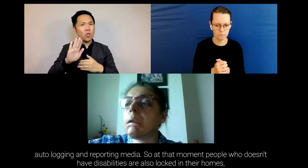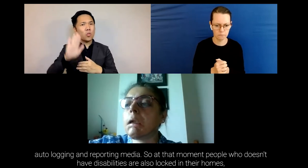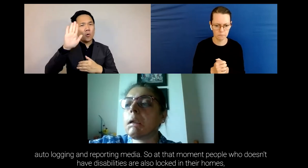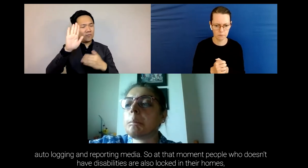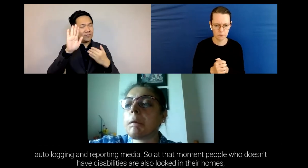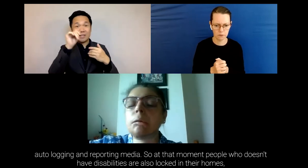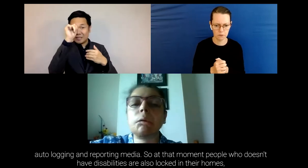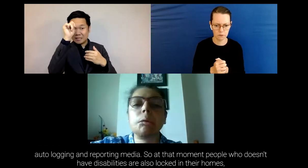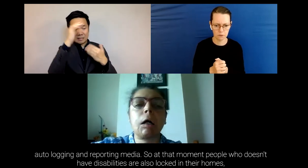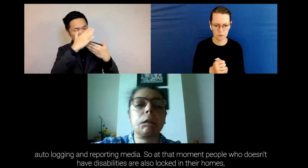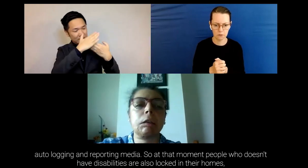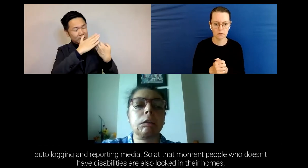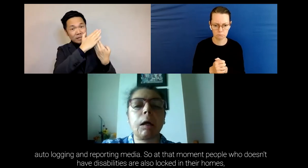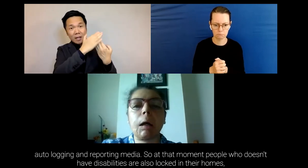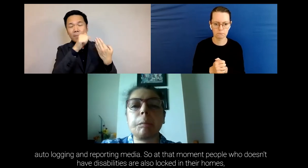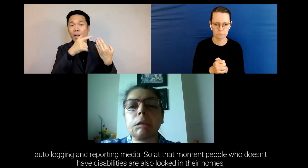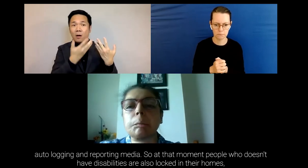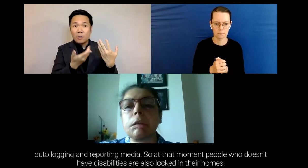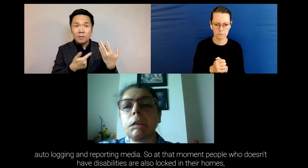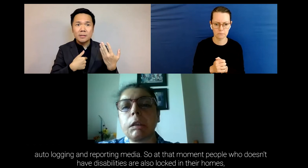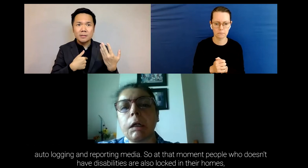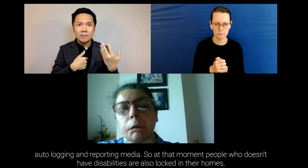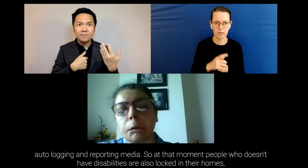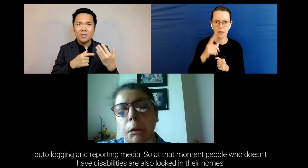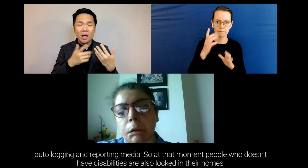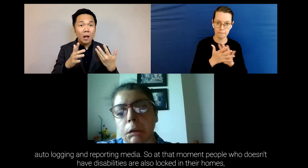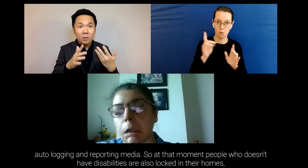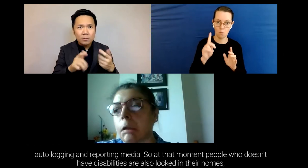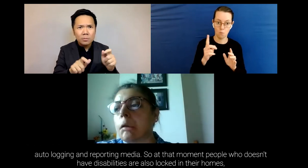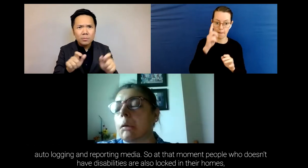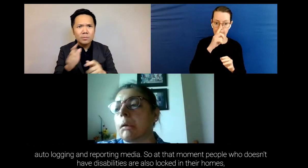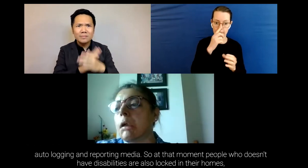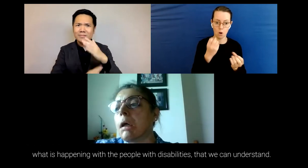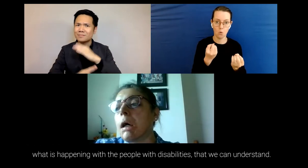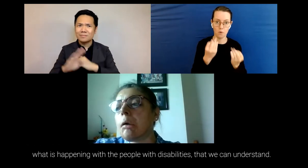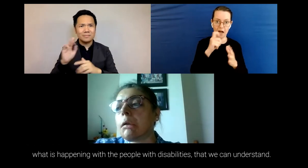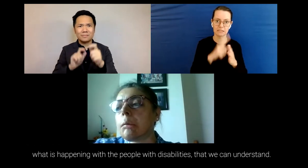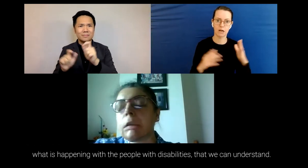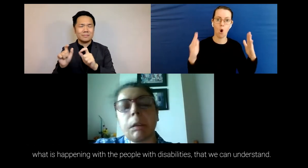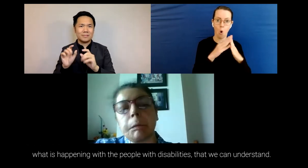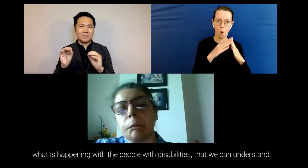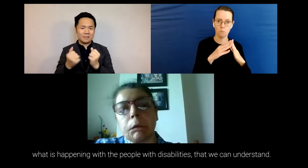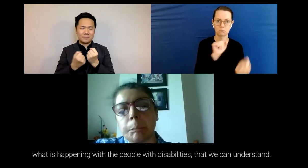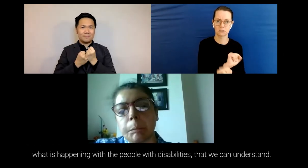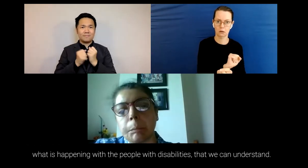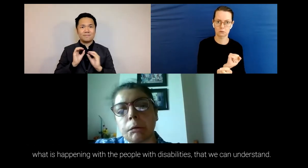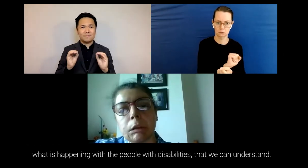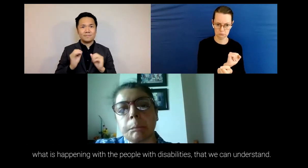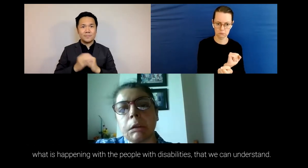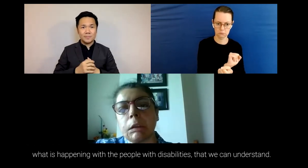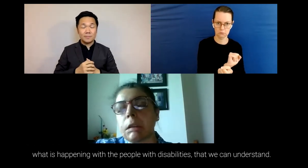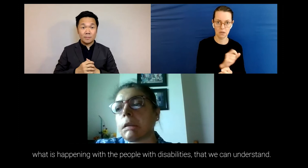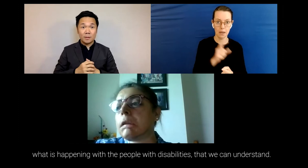moment, persons who doesn't have disability, they are also locked in their home. What is happening with the persons